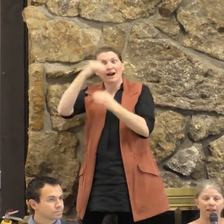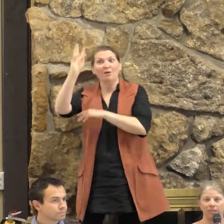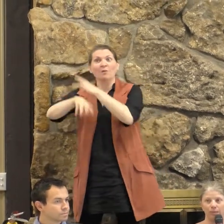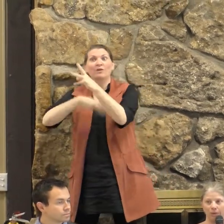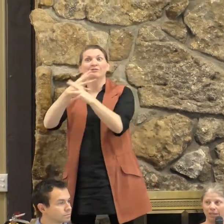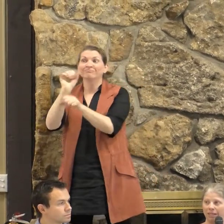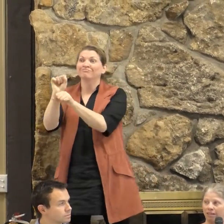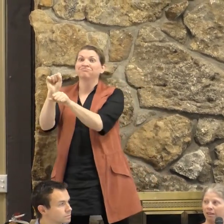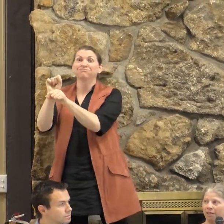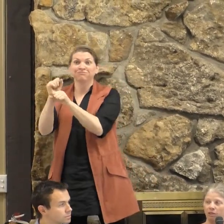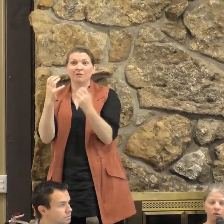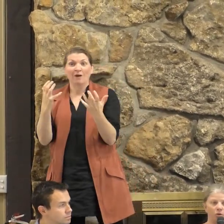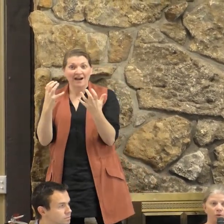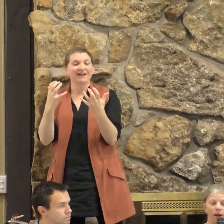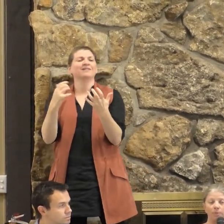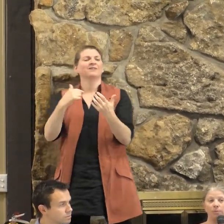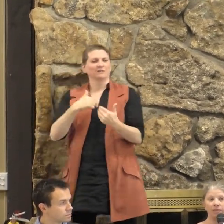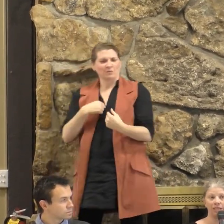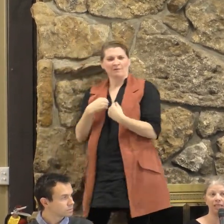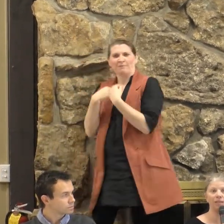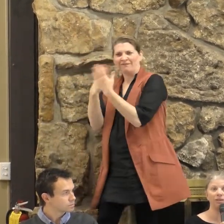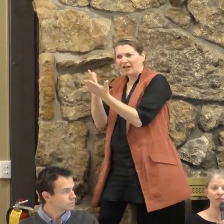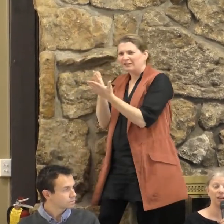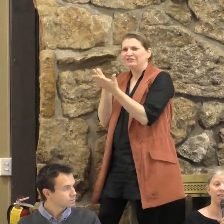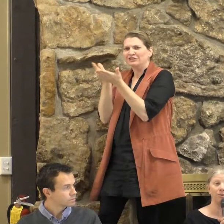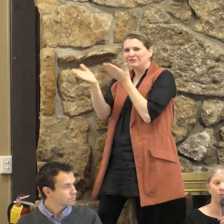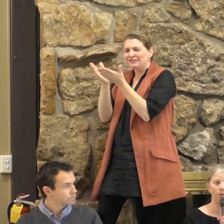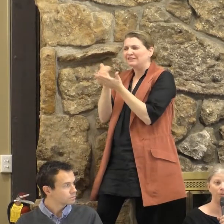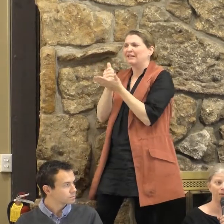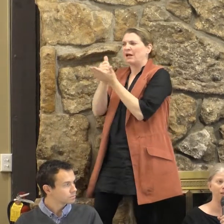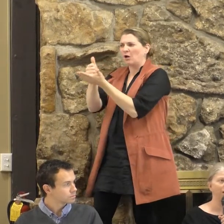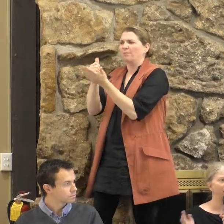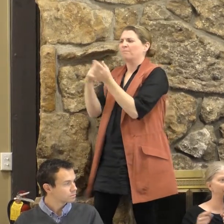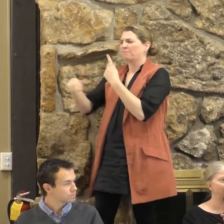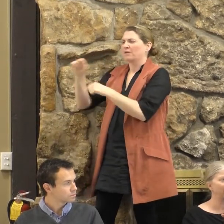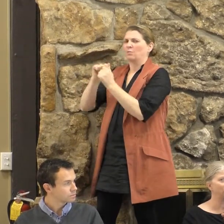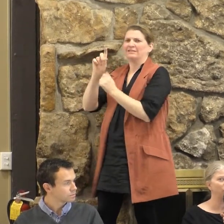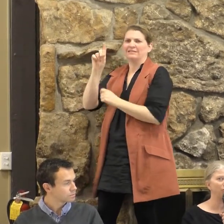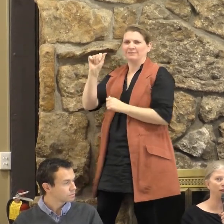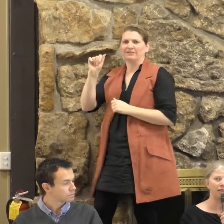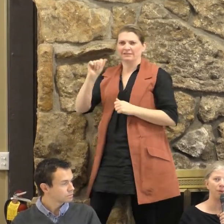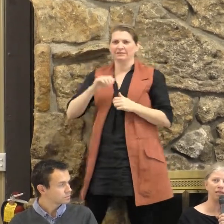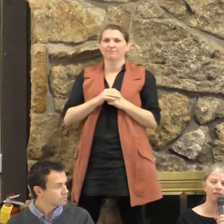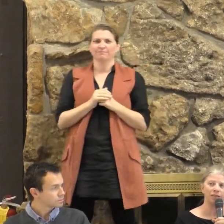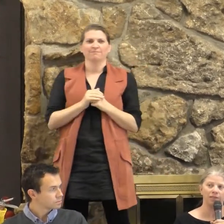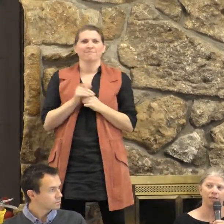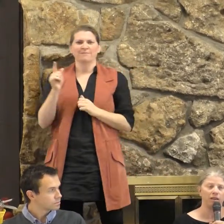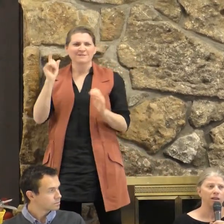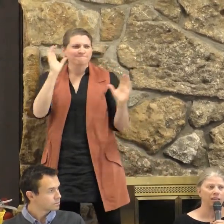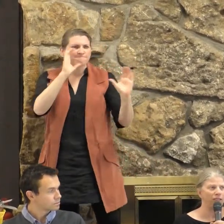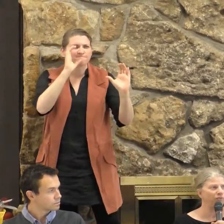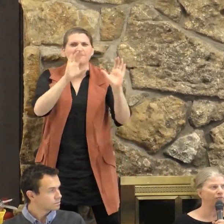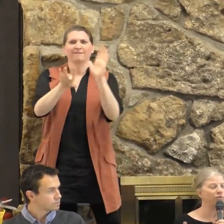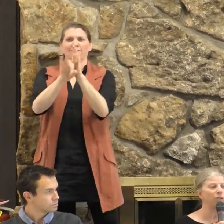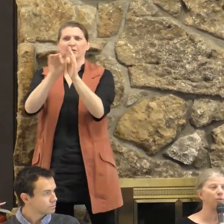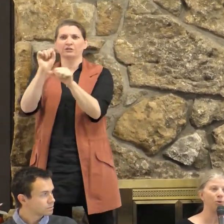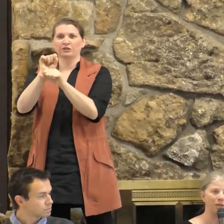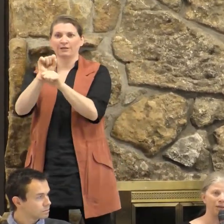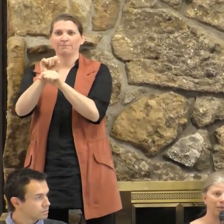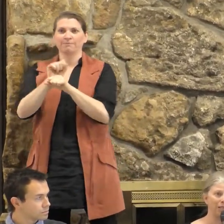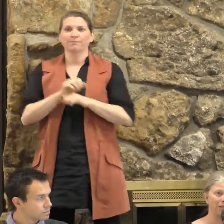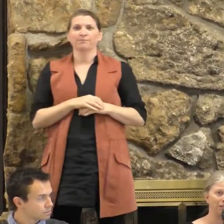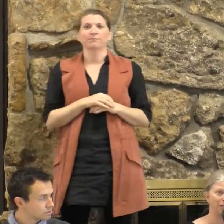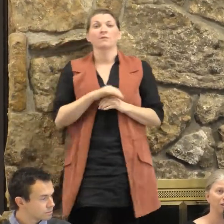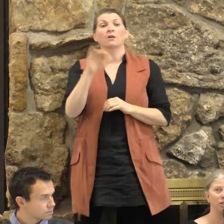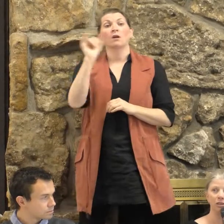people that have disabilities to help them succeed in finding employment. And a center for independent living is the